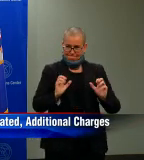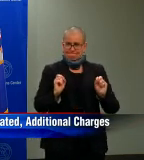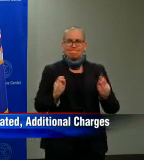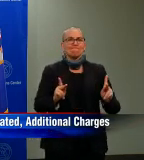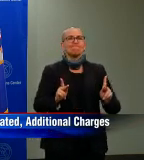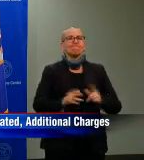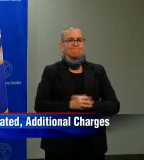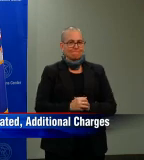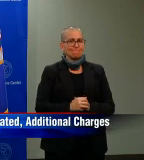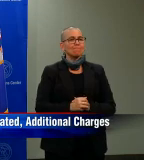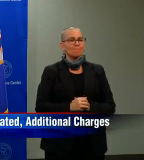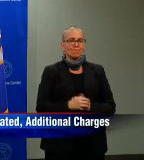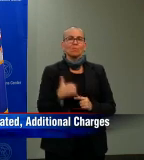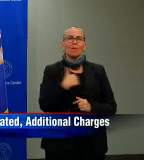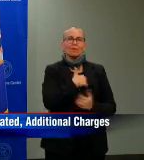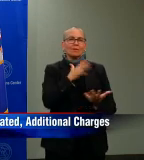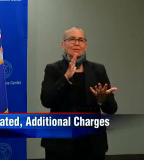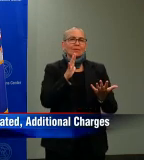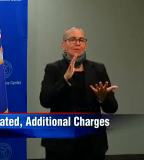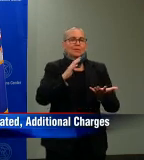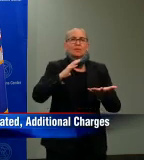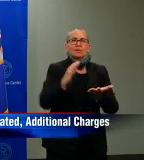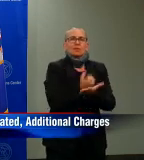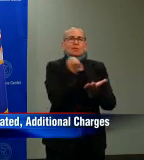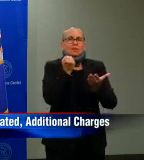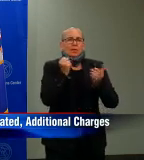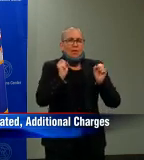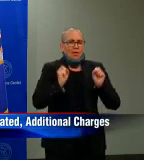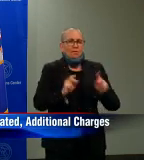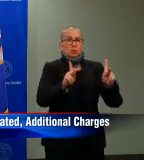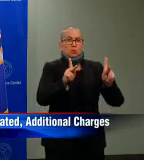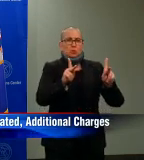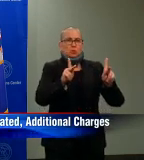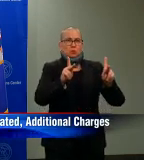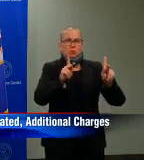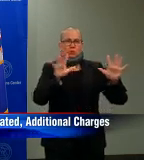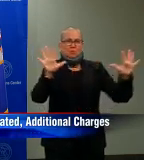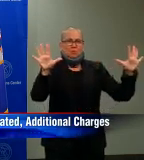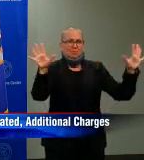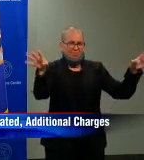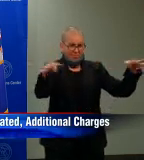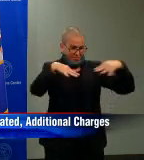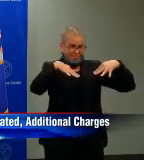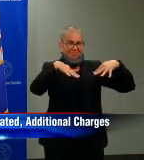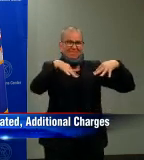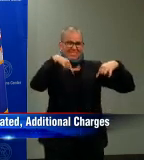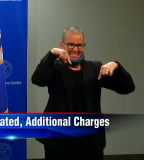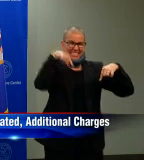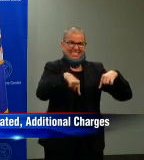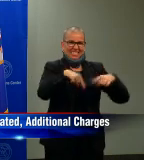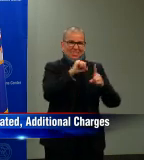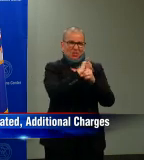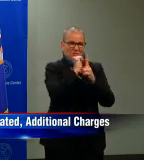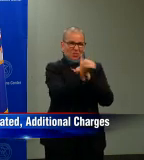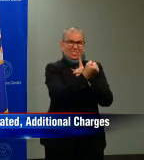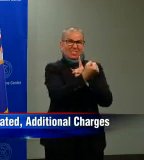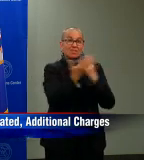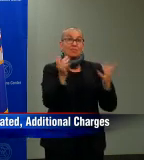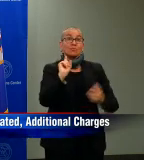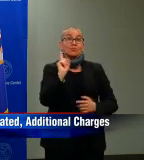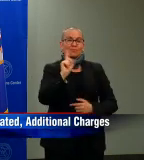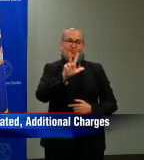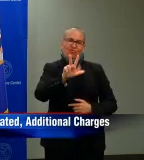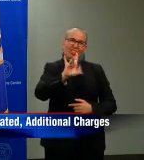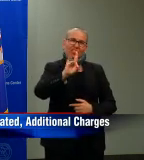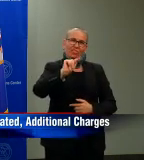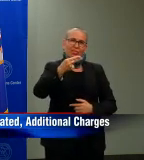opportunity. This is on us. The center of gravity for this is down on 38th in Chicago. The center of gravity lies in this